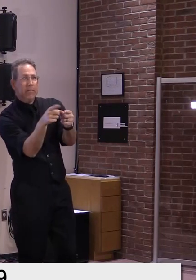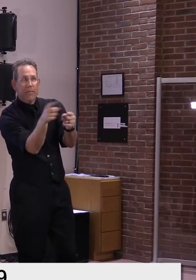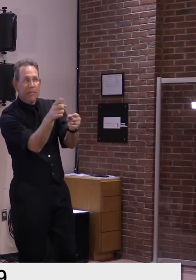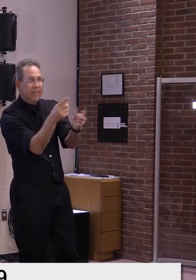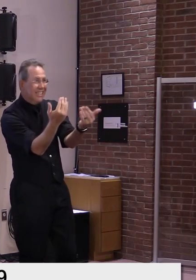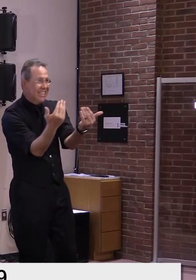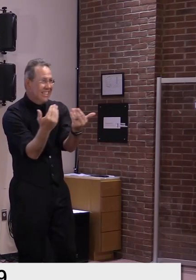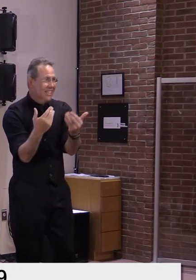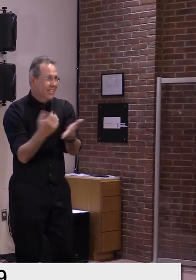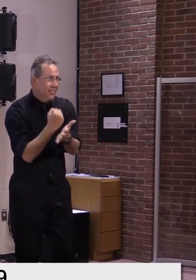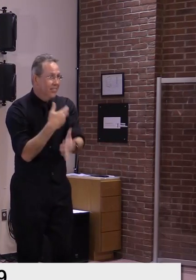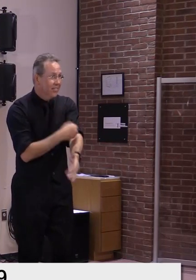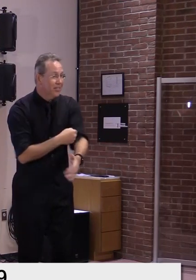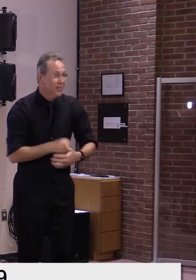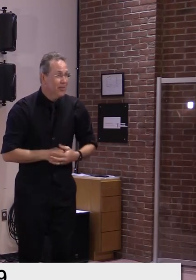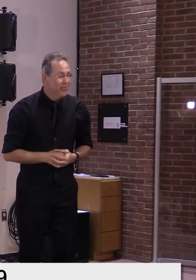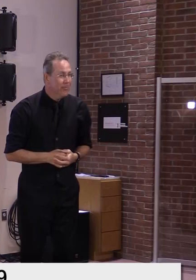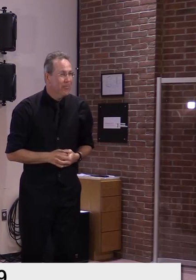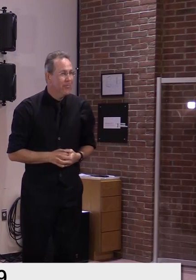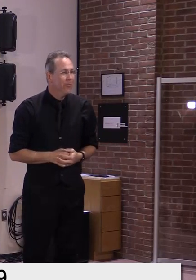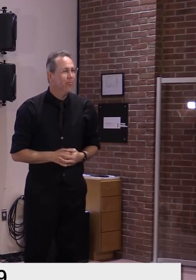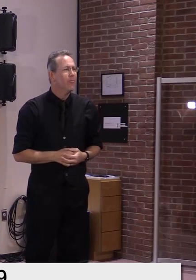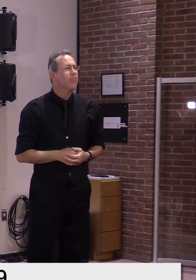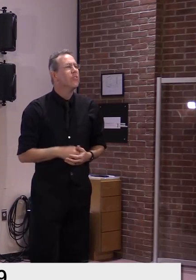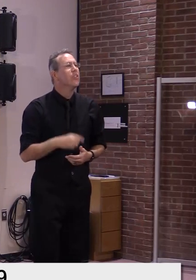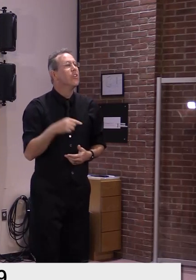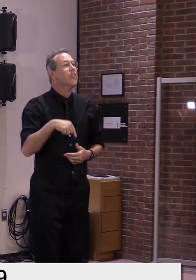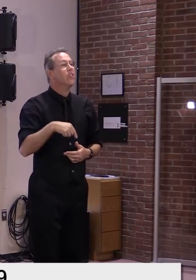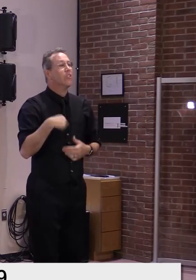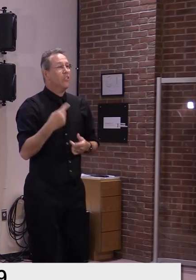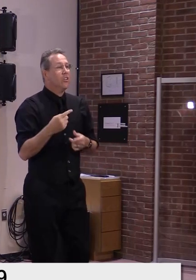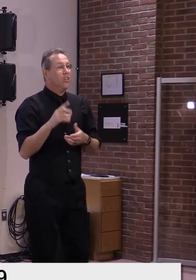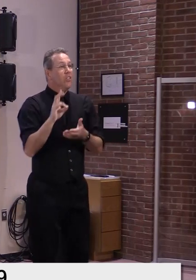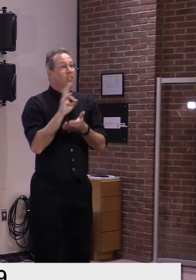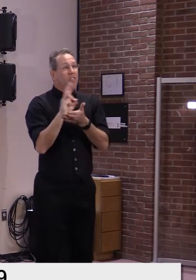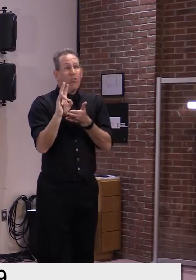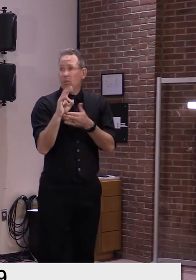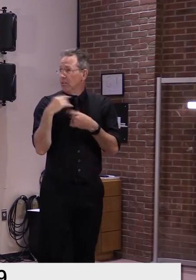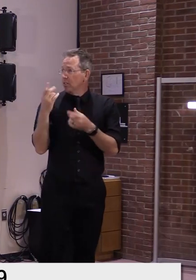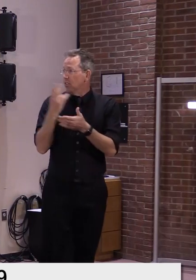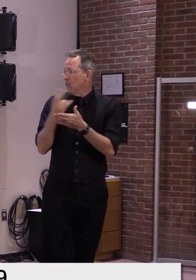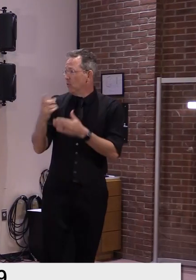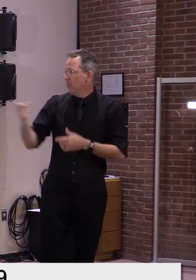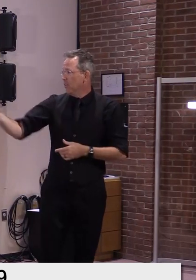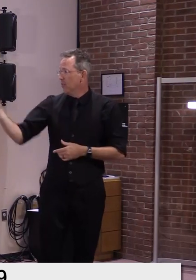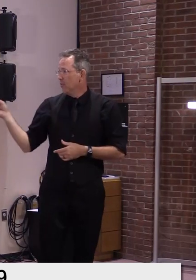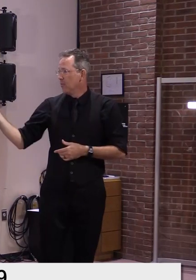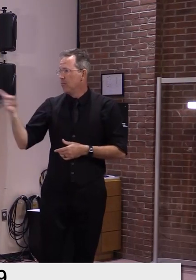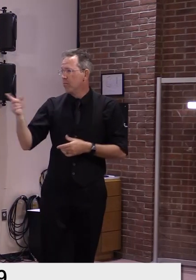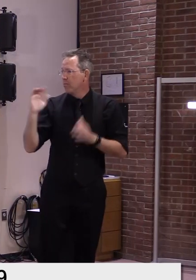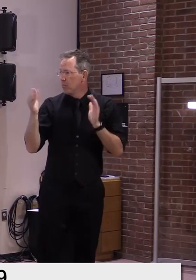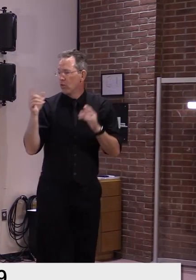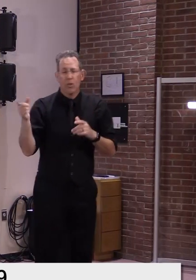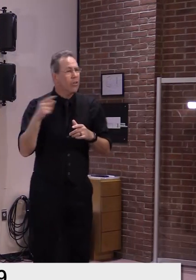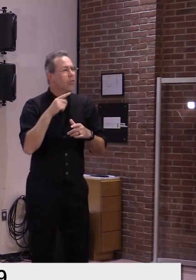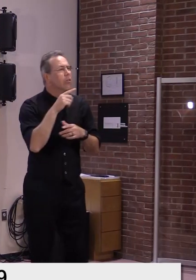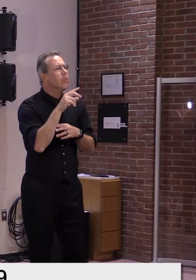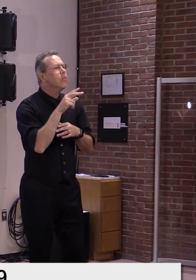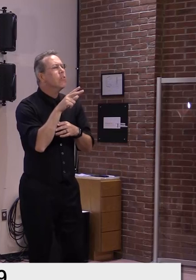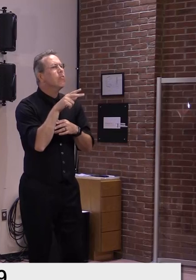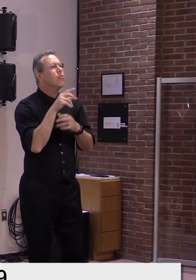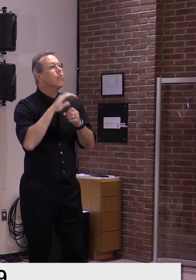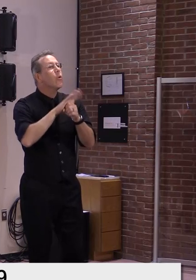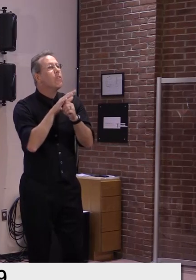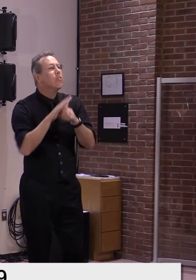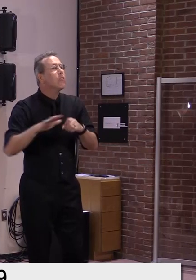10 days. For the seventh straight week, we are continuing to see the virus in retreat across the Northeast as well. Cases